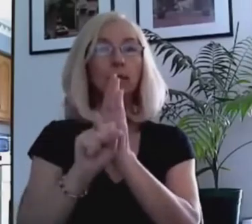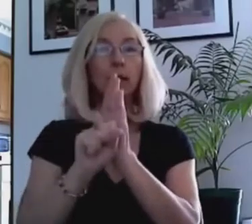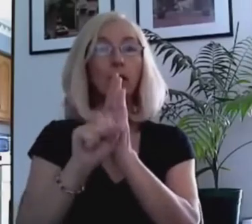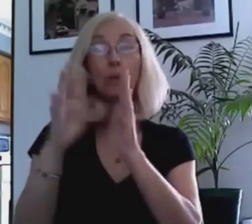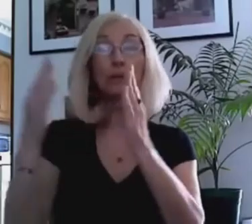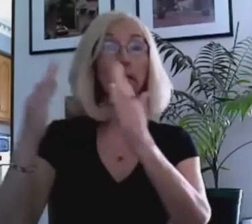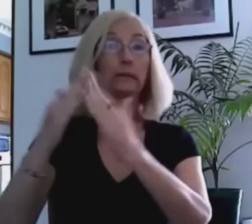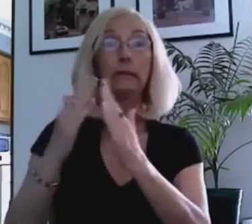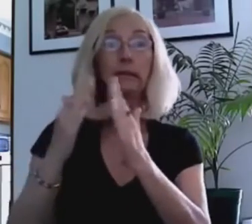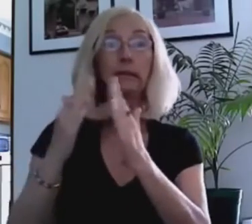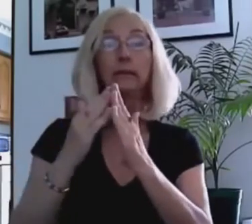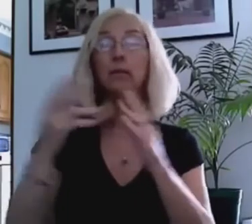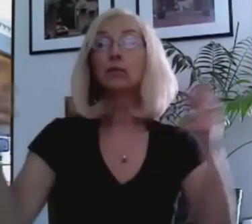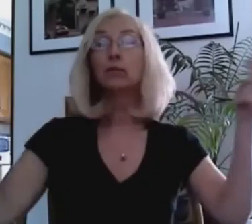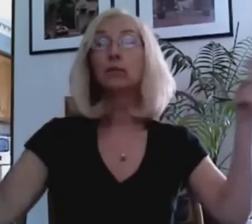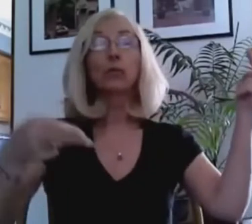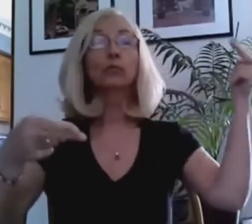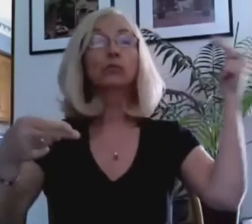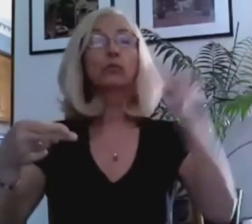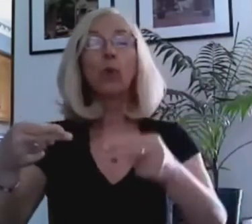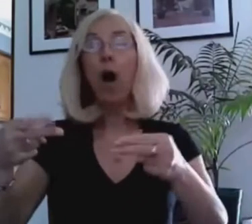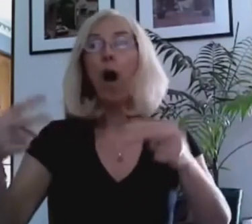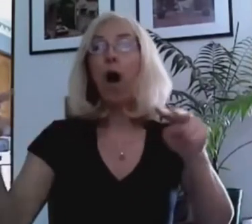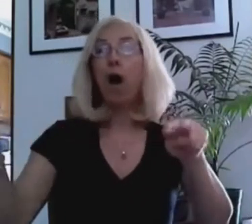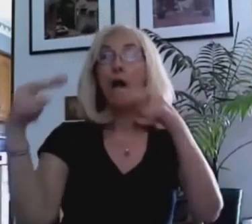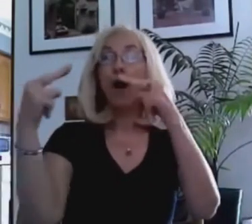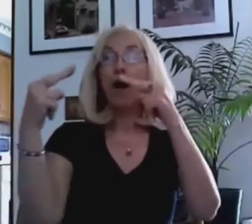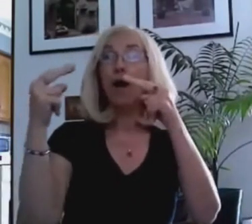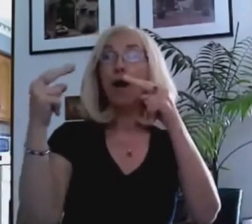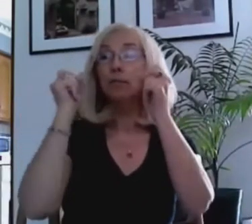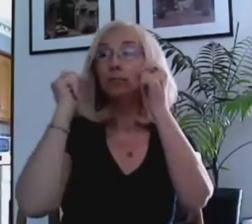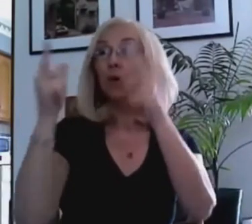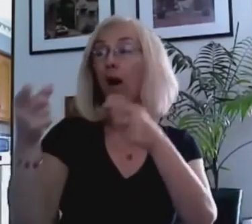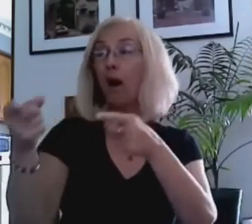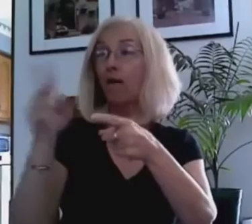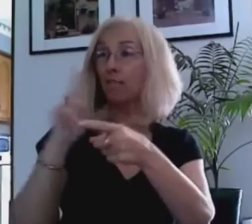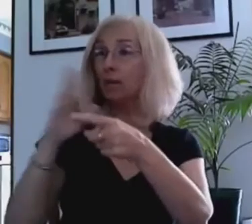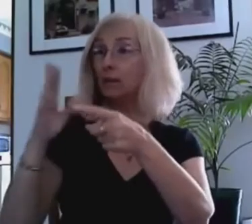or if there's some sort of vegan vocabulary that you're not familiar with,